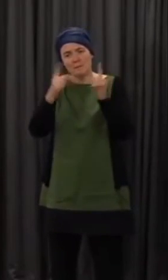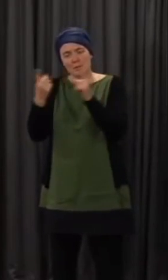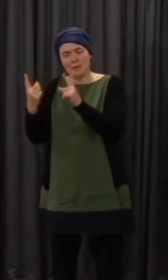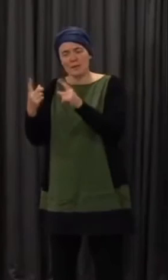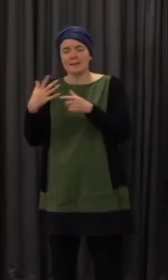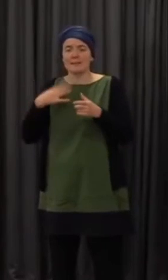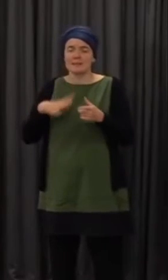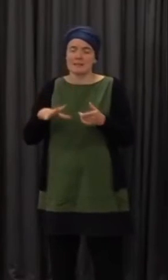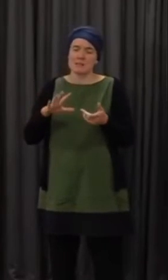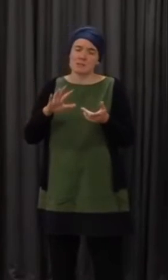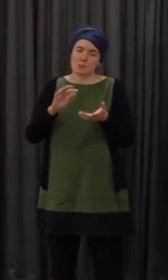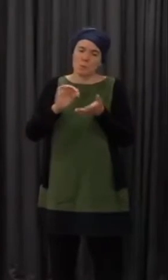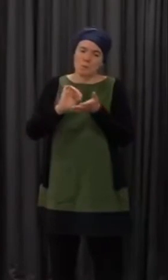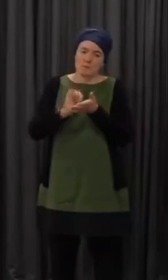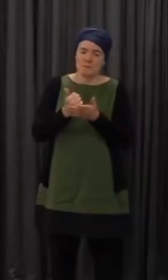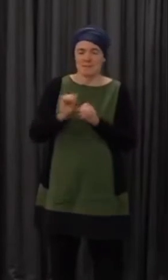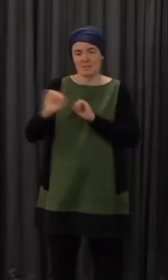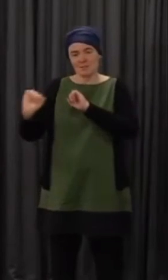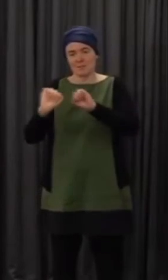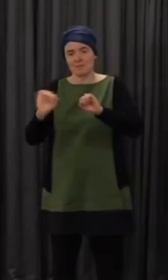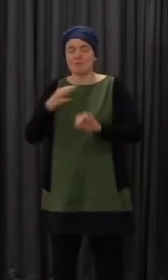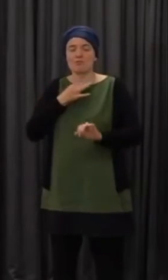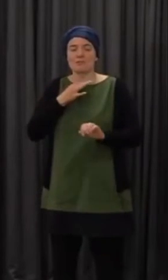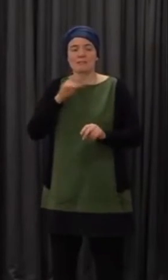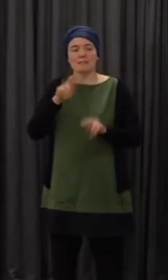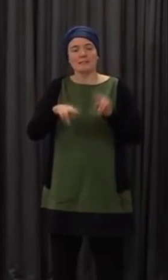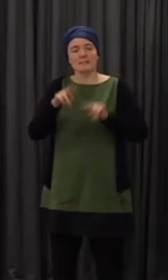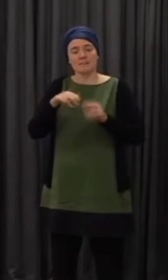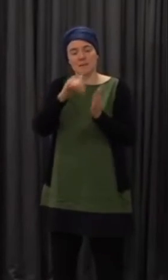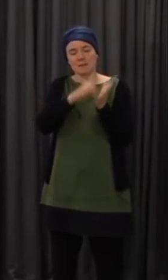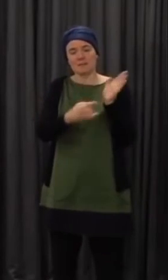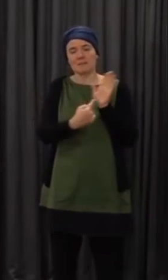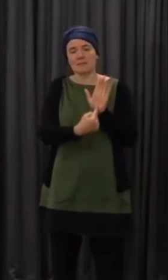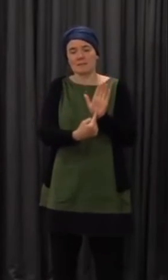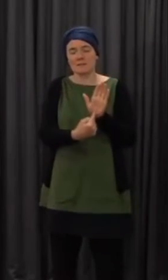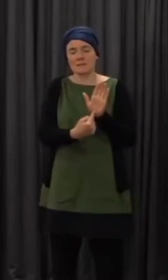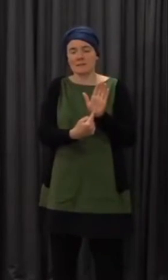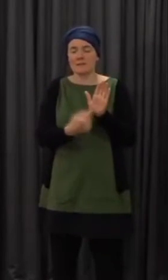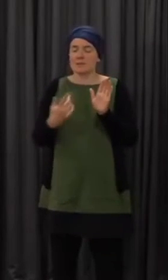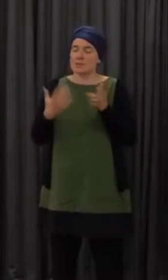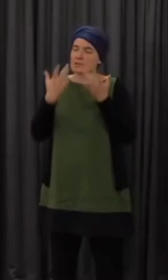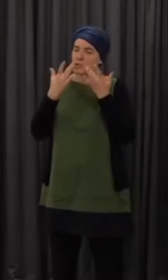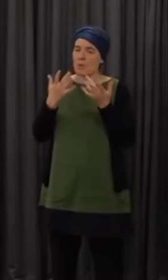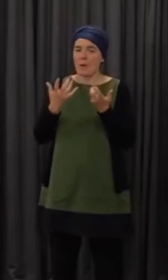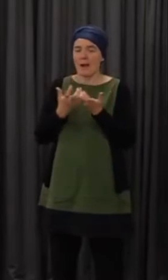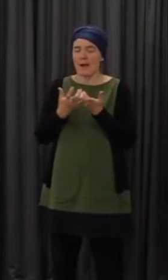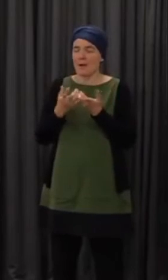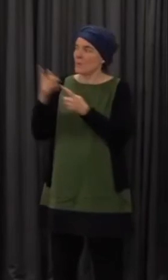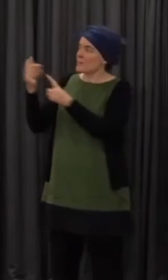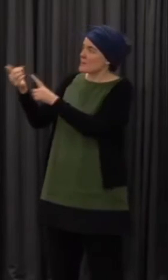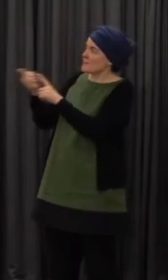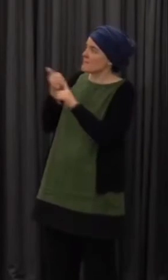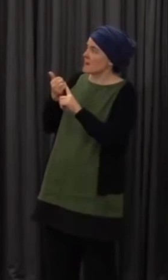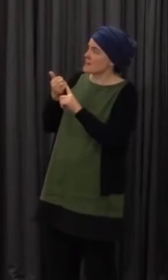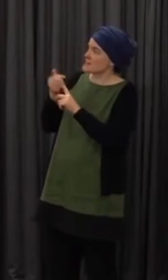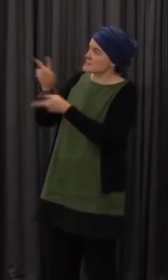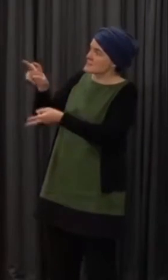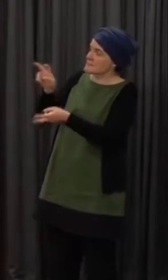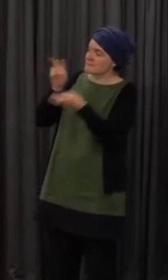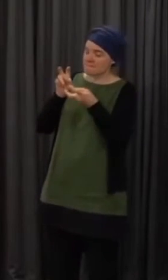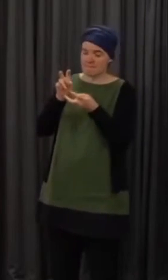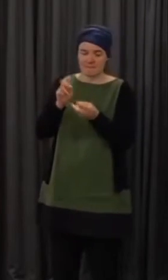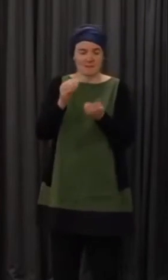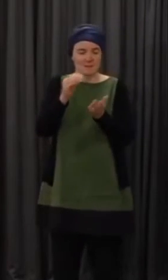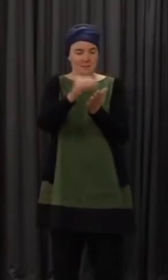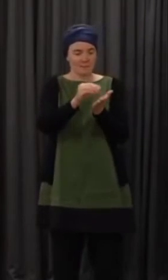to publish a risk assessment that shows how they translated the general advice into things that give their